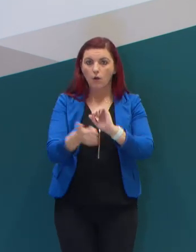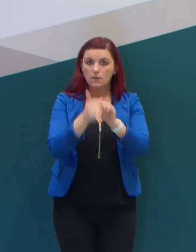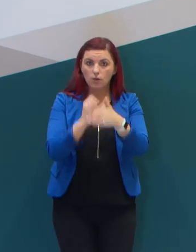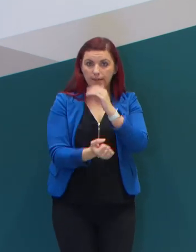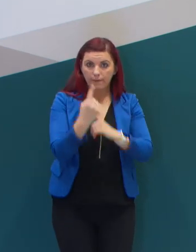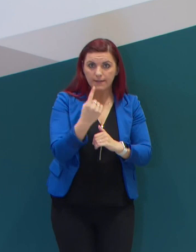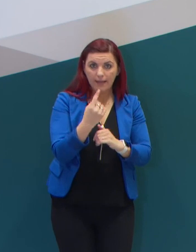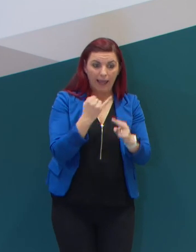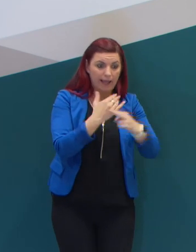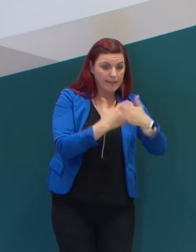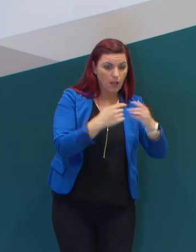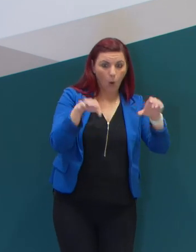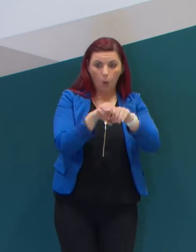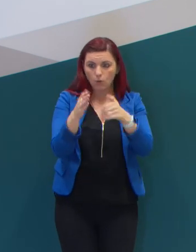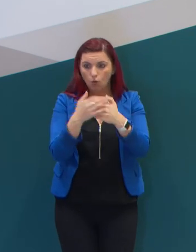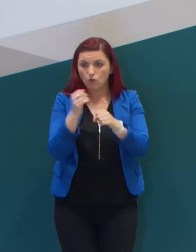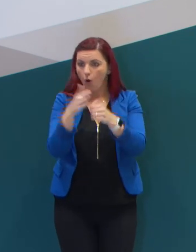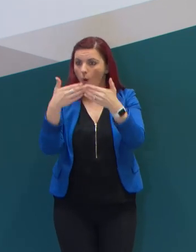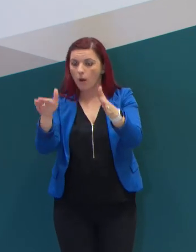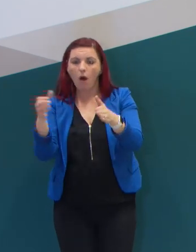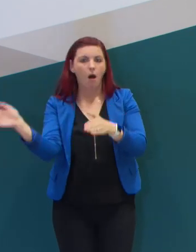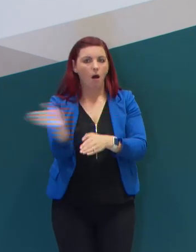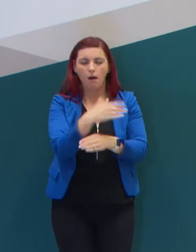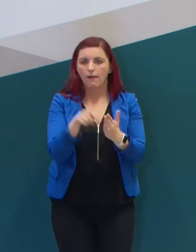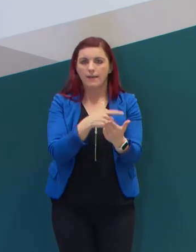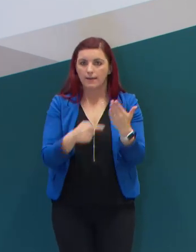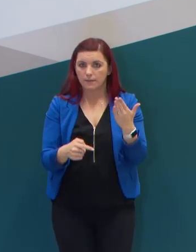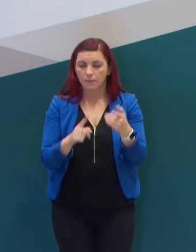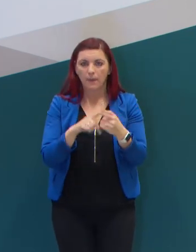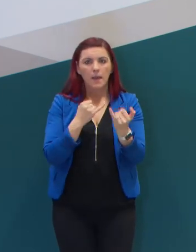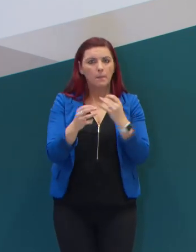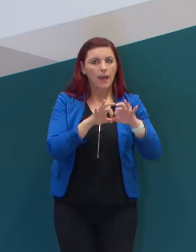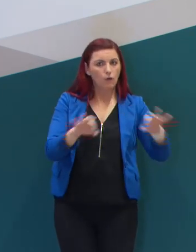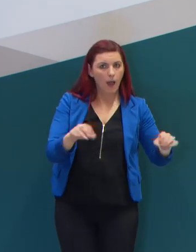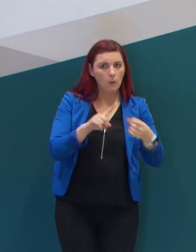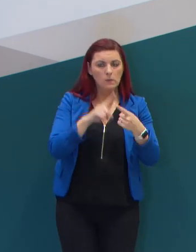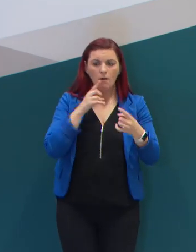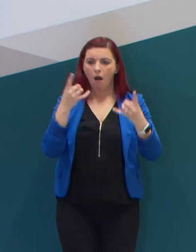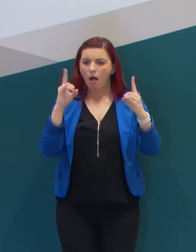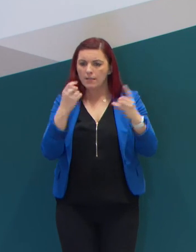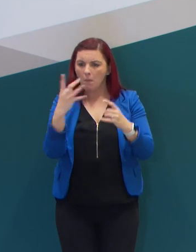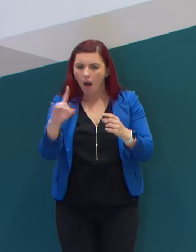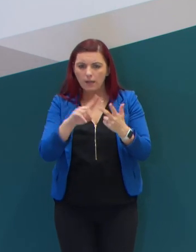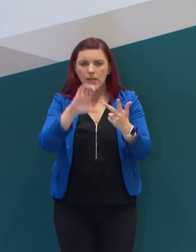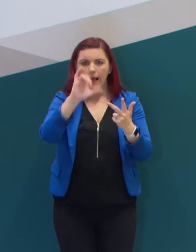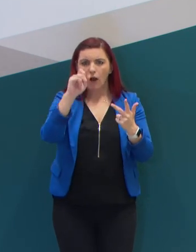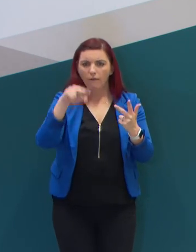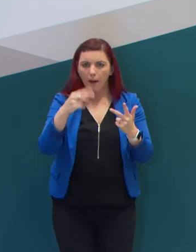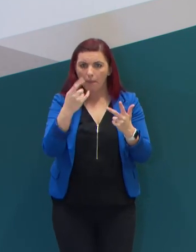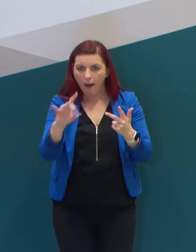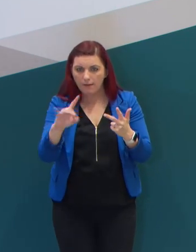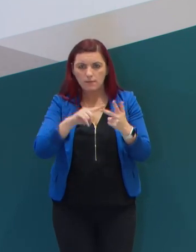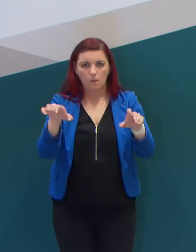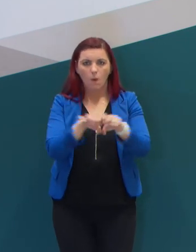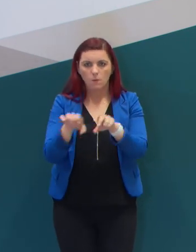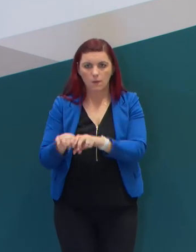those taking place behind closed doors. That all playgrounds and holiday or caravan parks would close. That all places